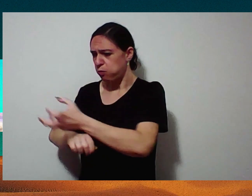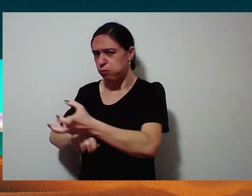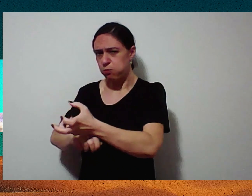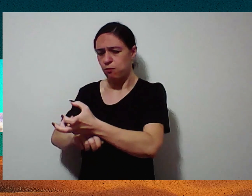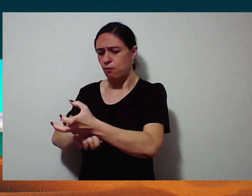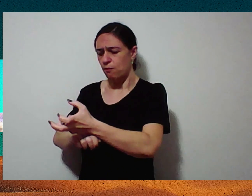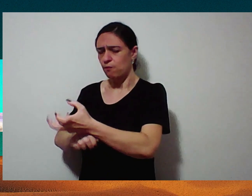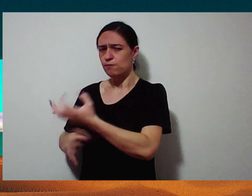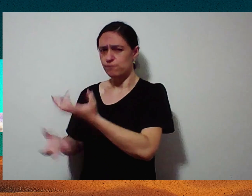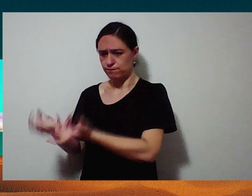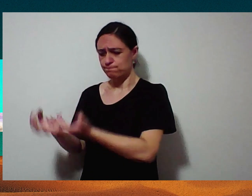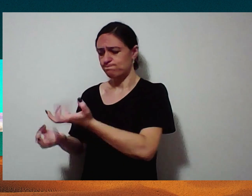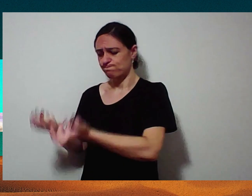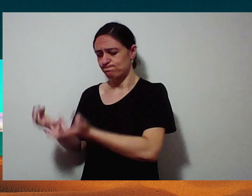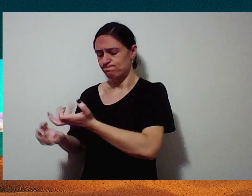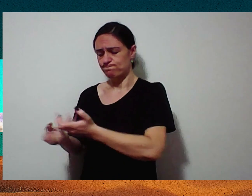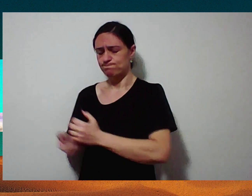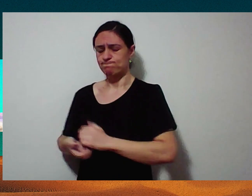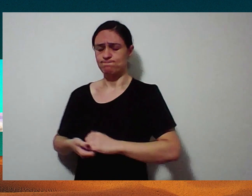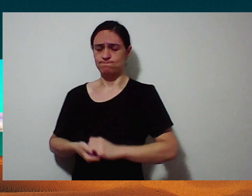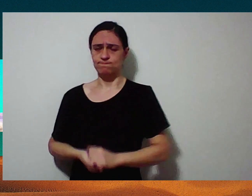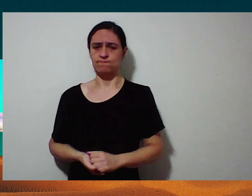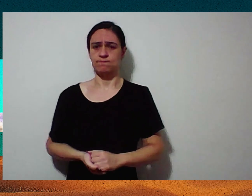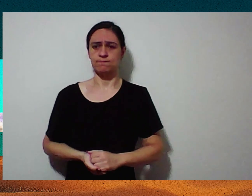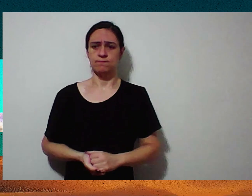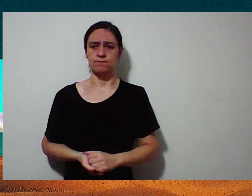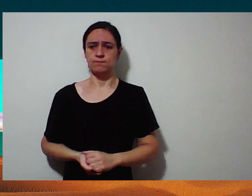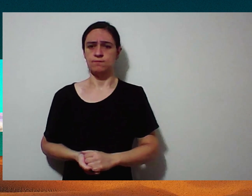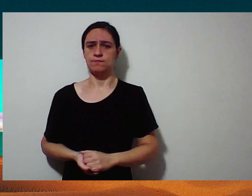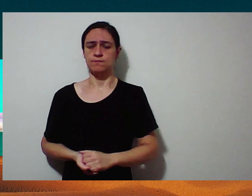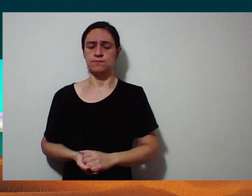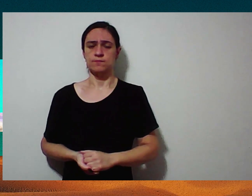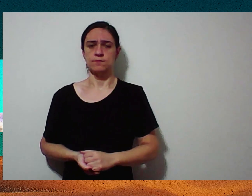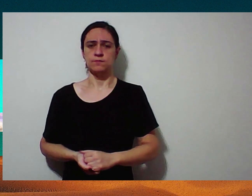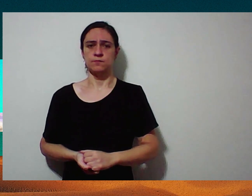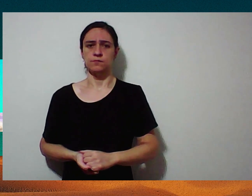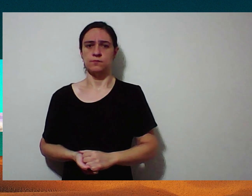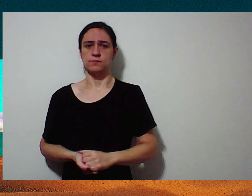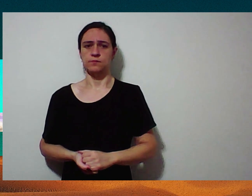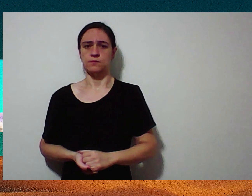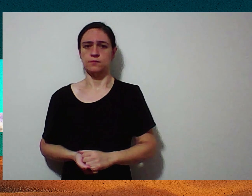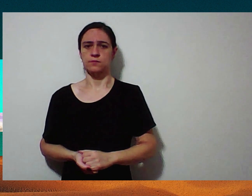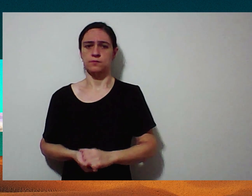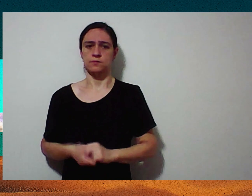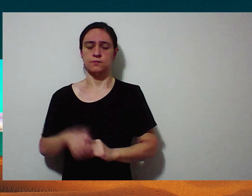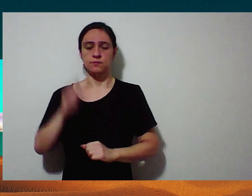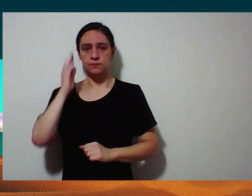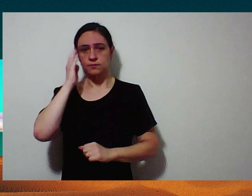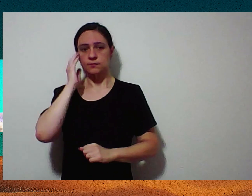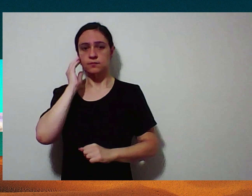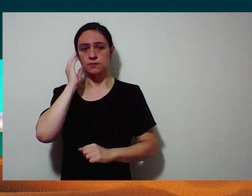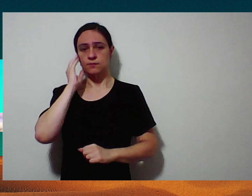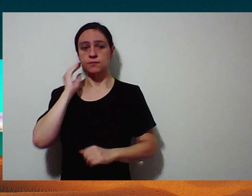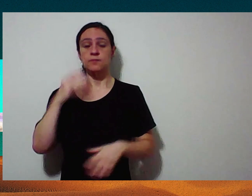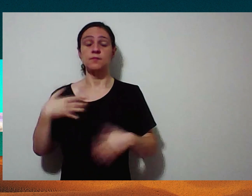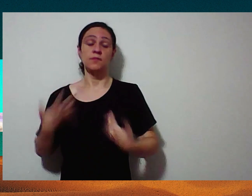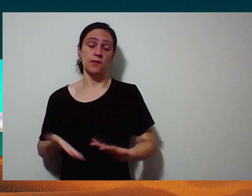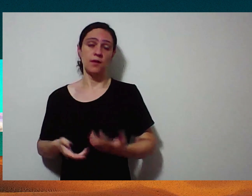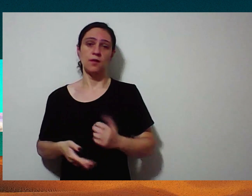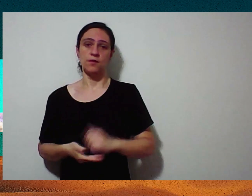you shall be brought down to Sheol, to the lowest depths of the pit. Irmãos, esse é o